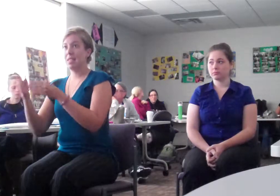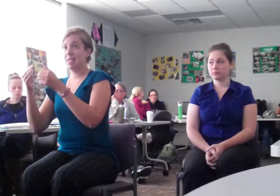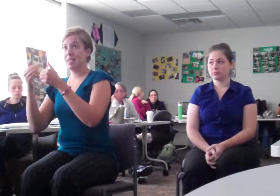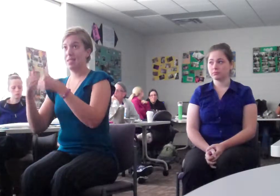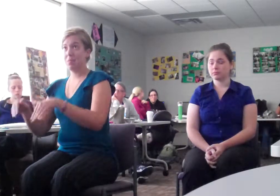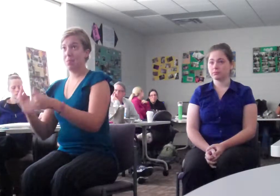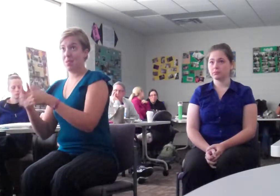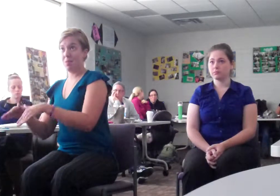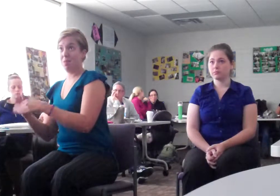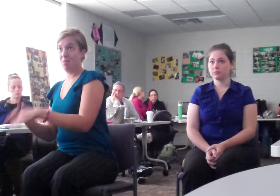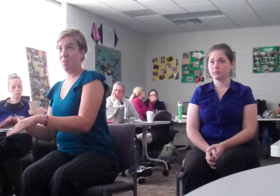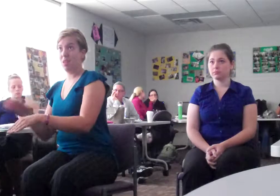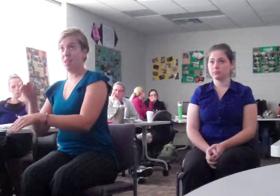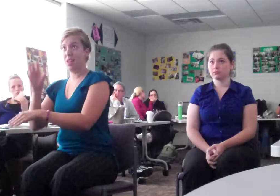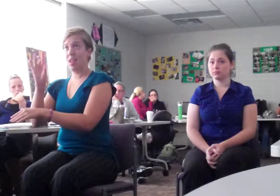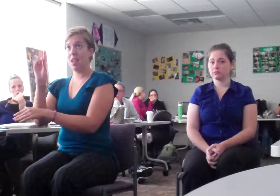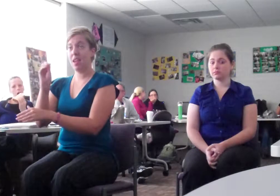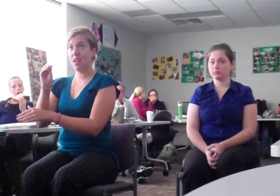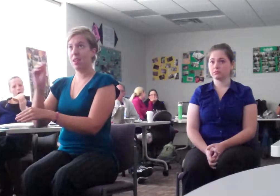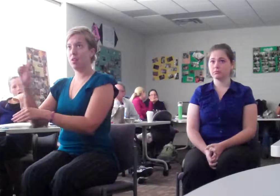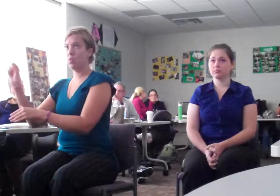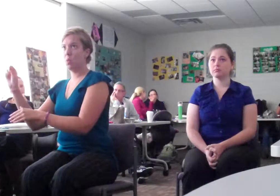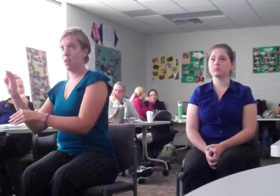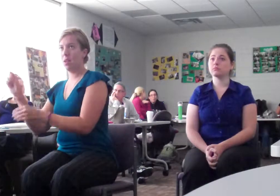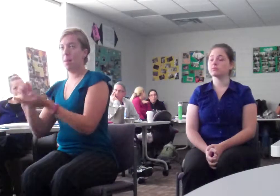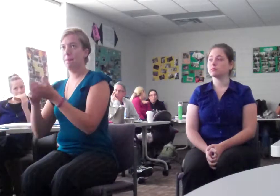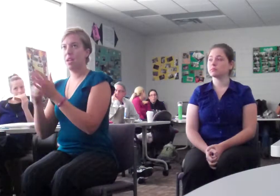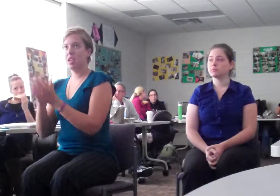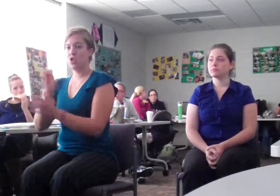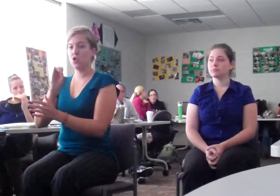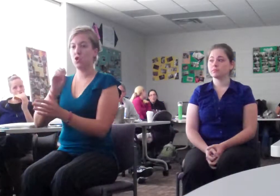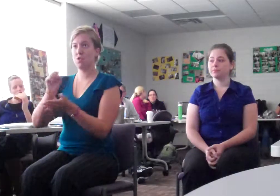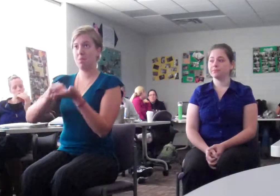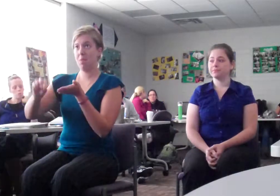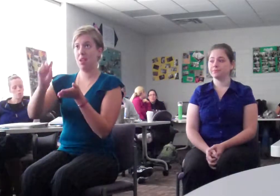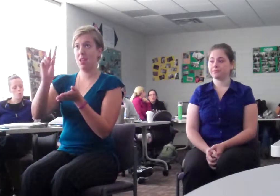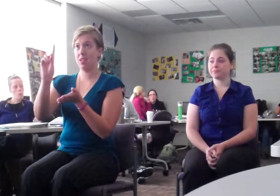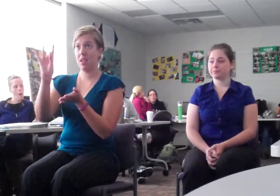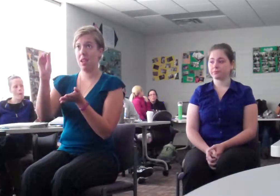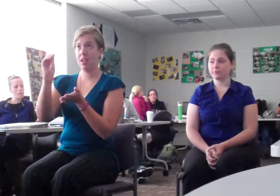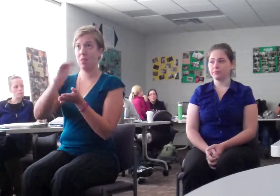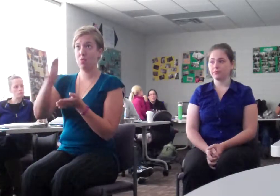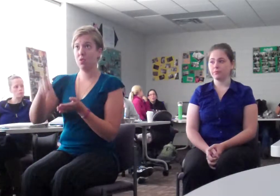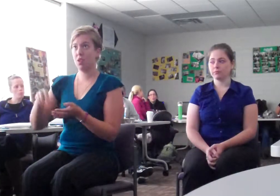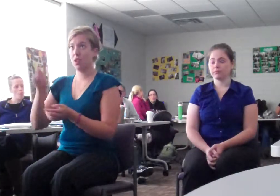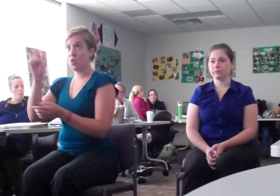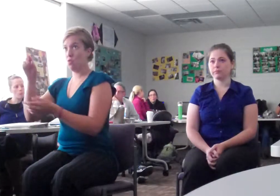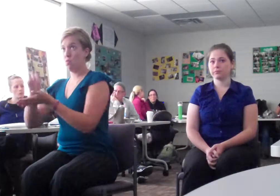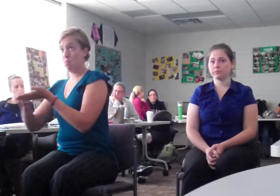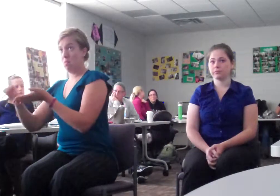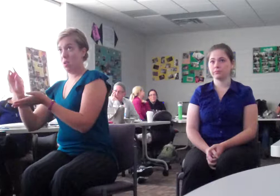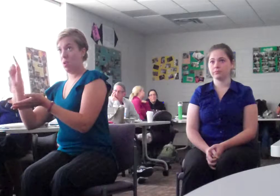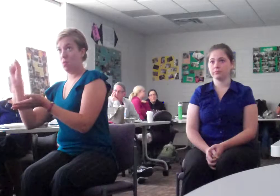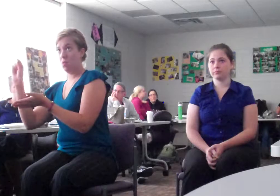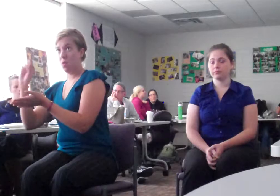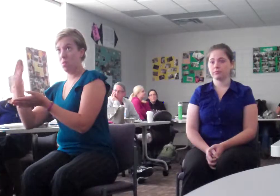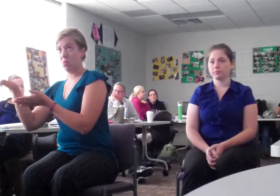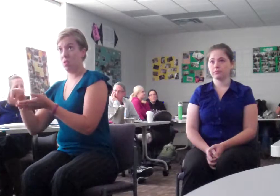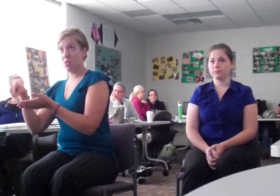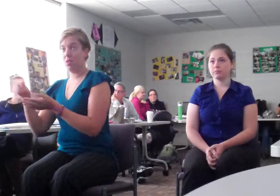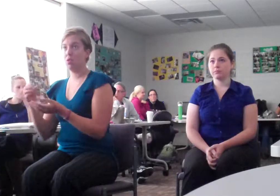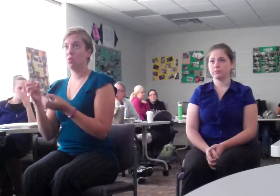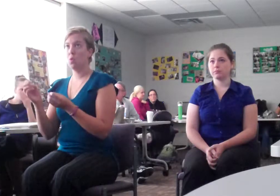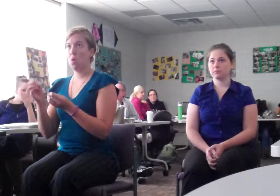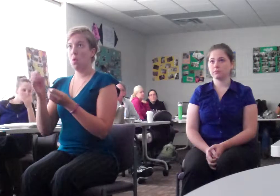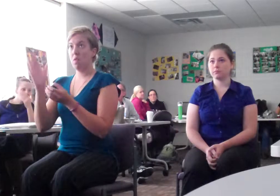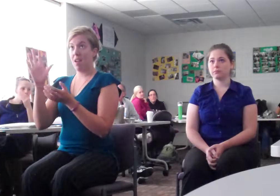20, meaning that the insurance company pays 80% and you would pay 20. In the case of 5,000, it would mean